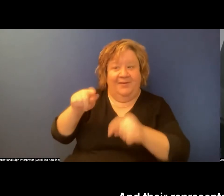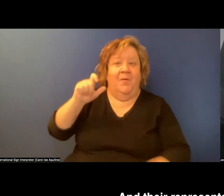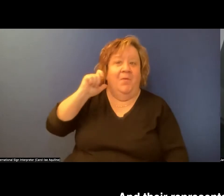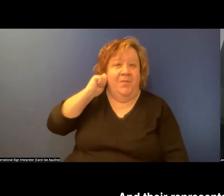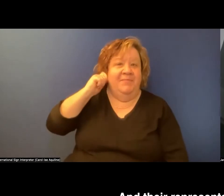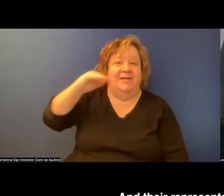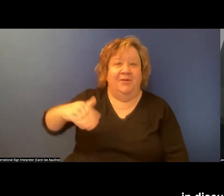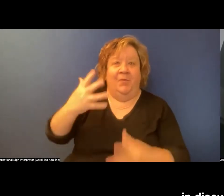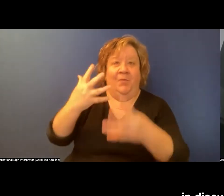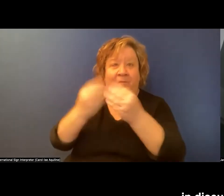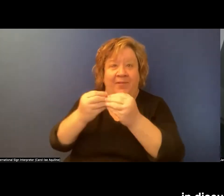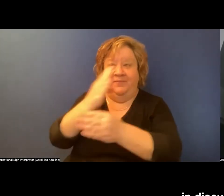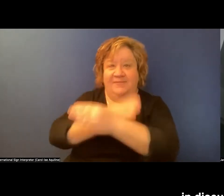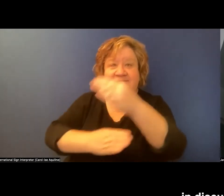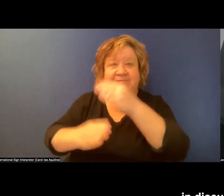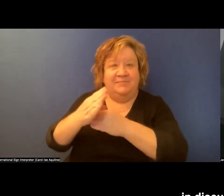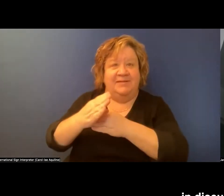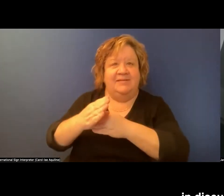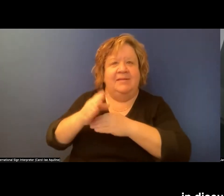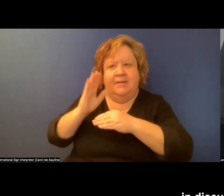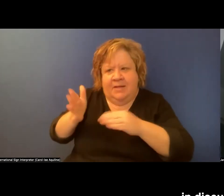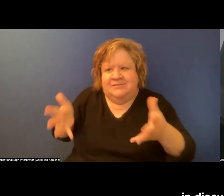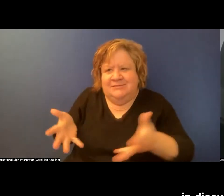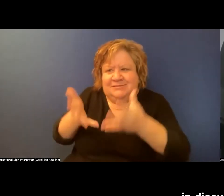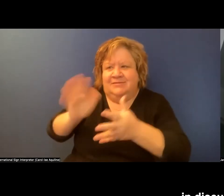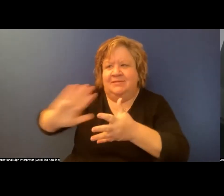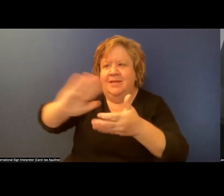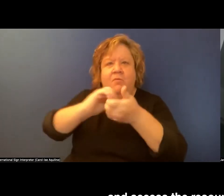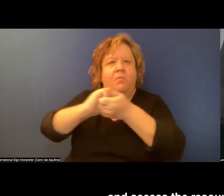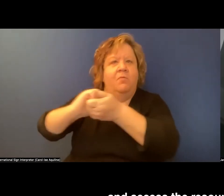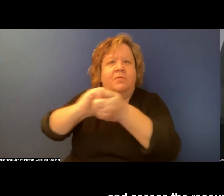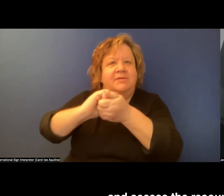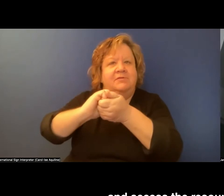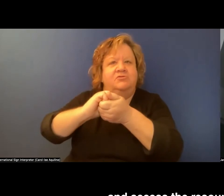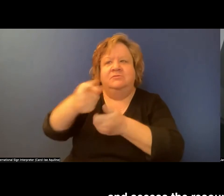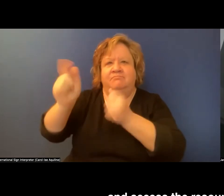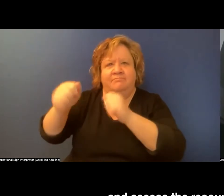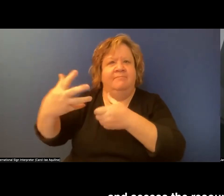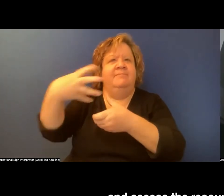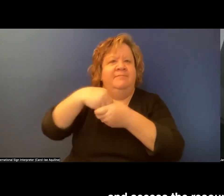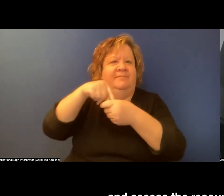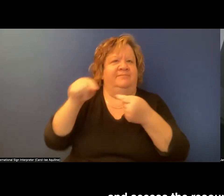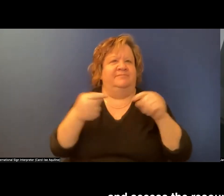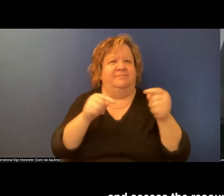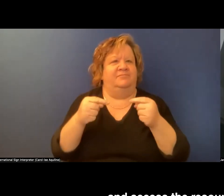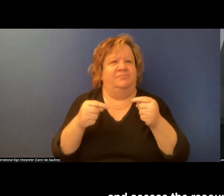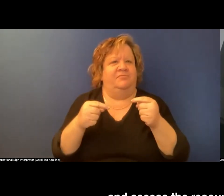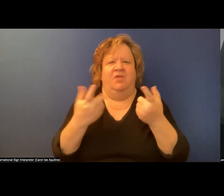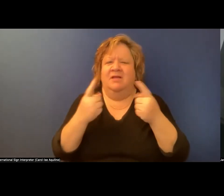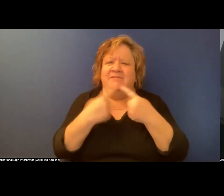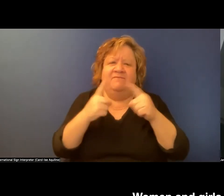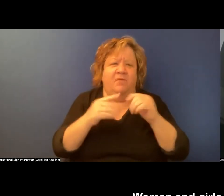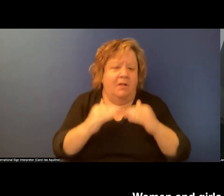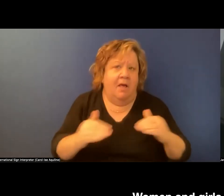that they can take part in discussions and decision makings at all levels and access the resources needed to adapt to climate